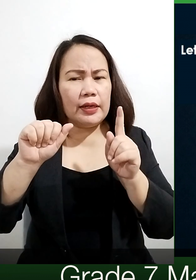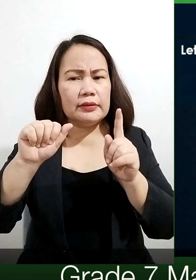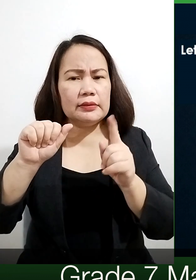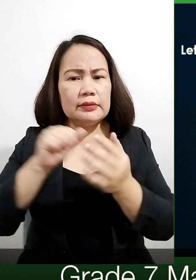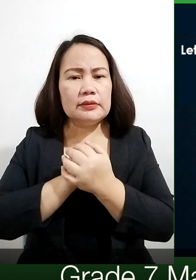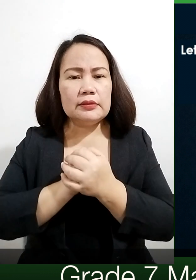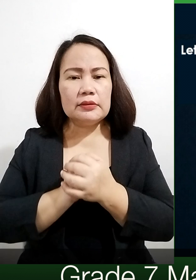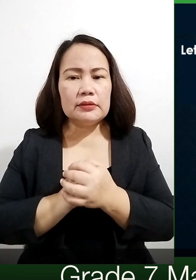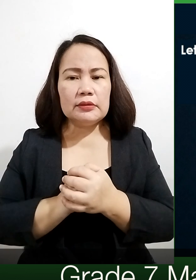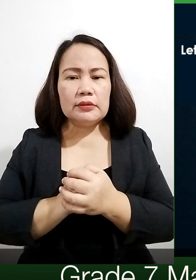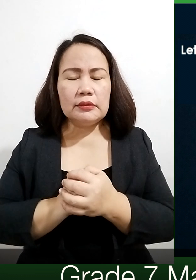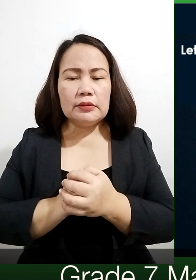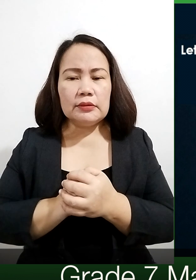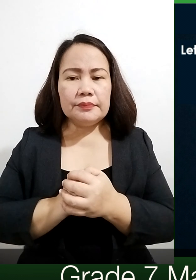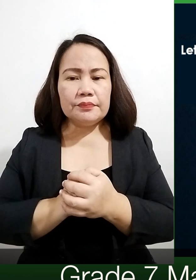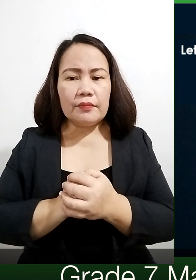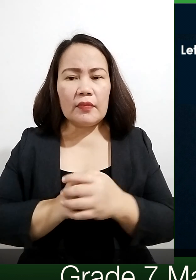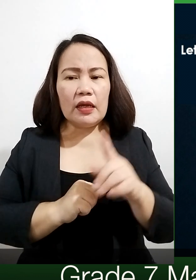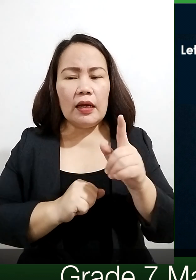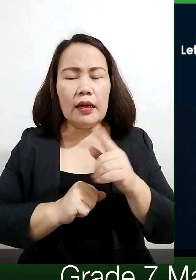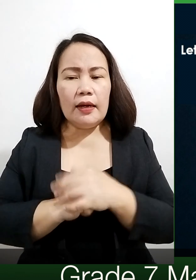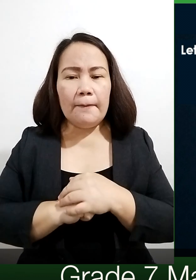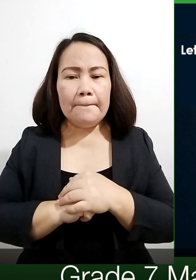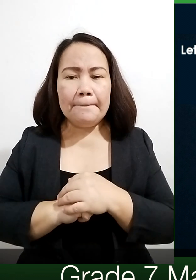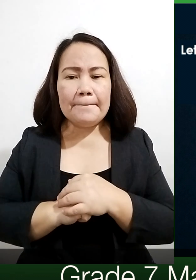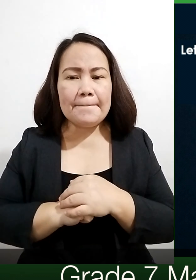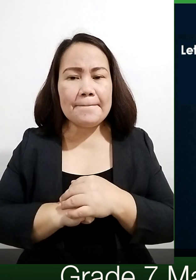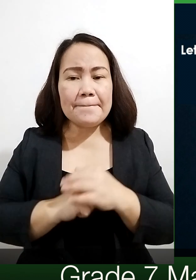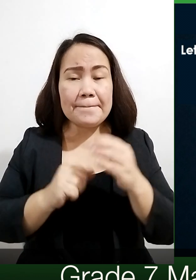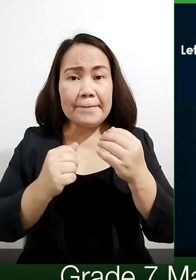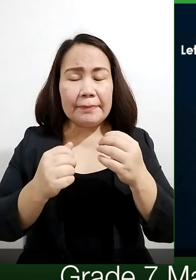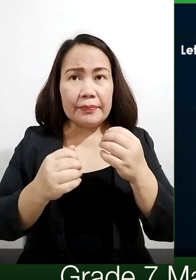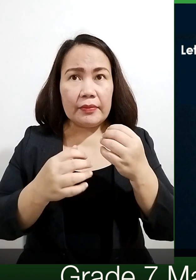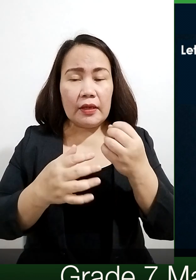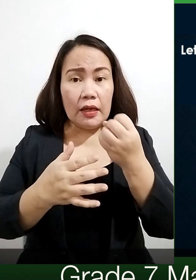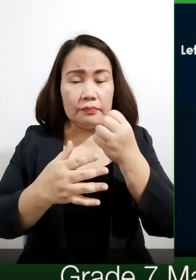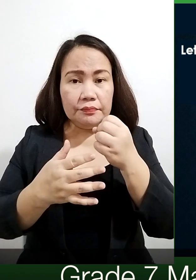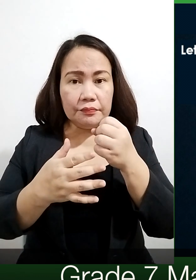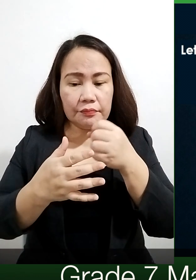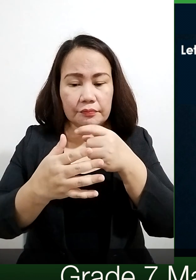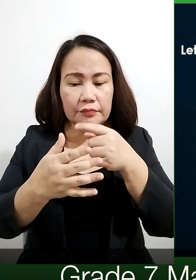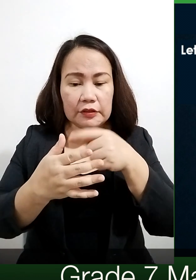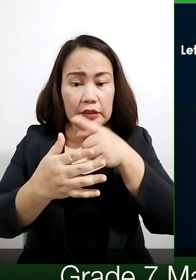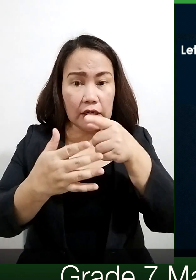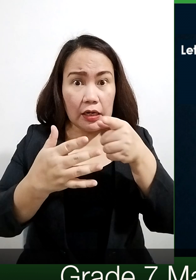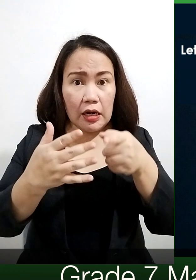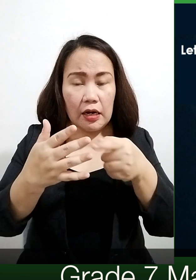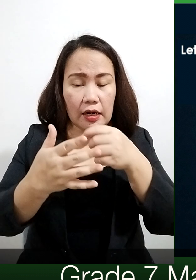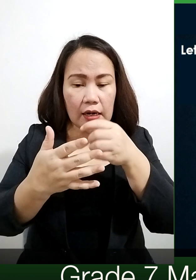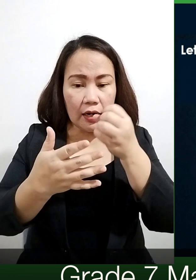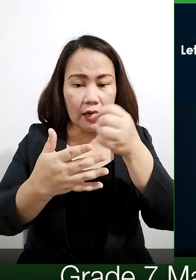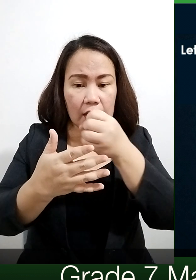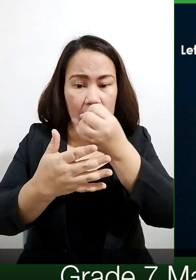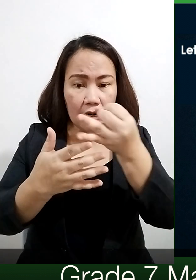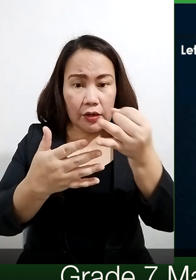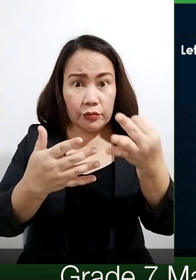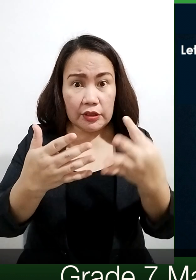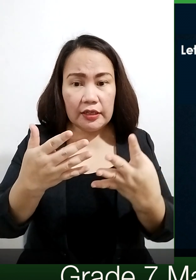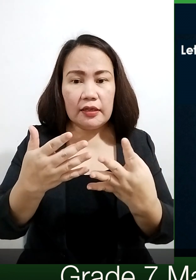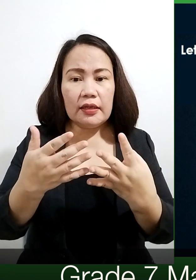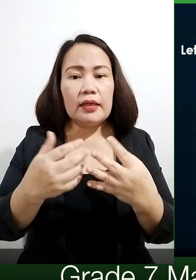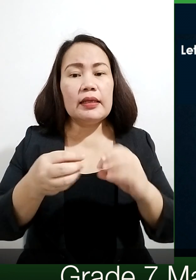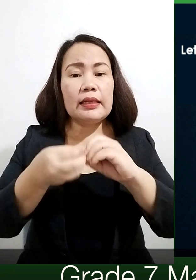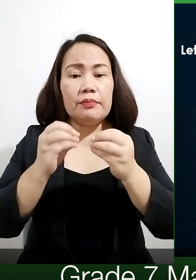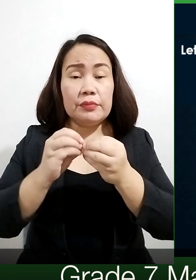set A, we have counting numbers less than 6. So, what are those numbers less than 6 o mas mababa sa 6.